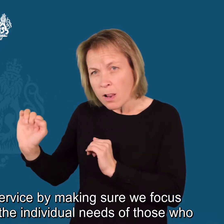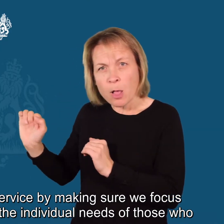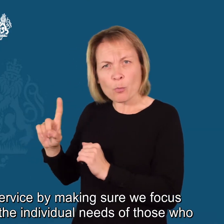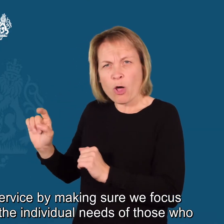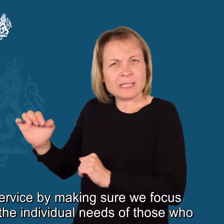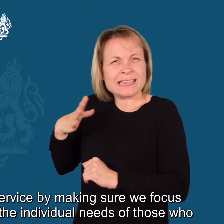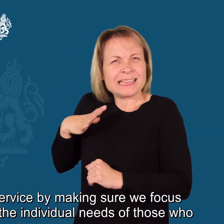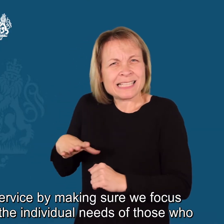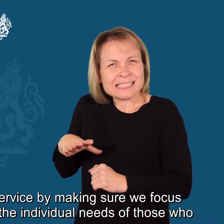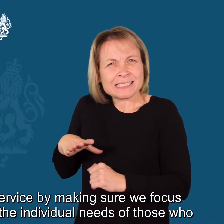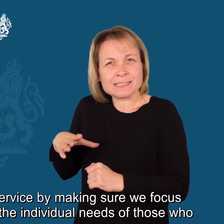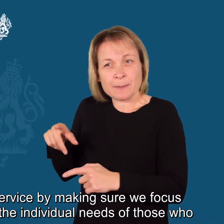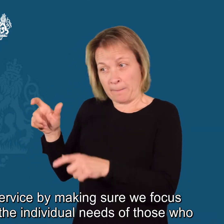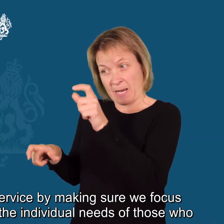on the Scottish justice system.